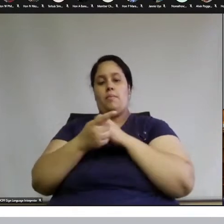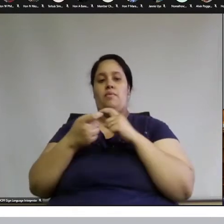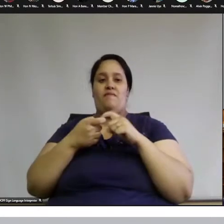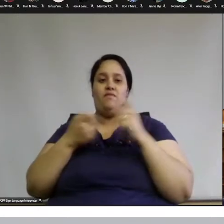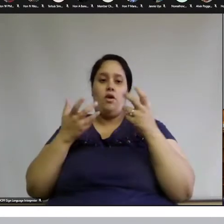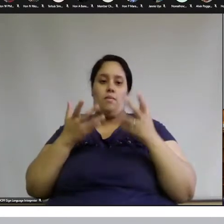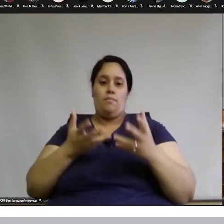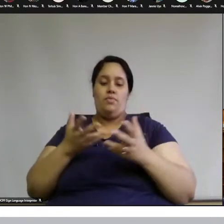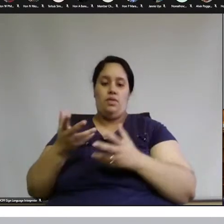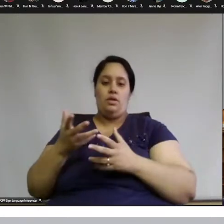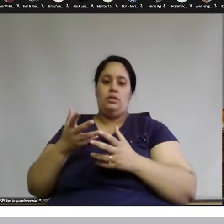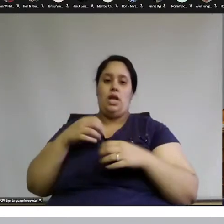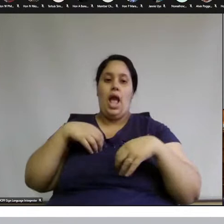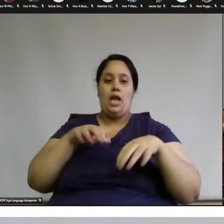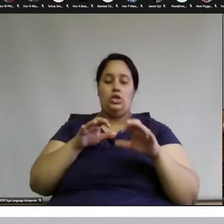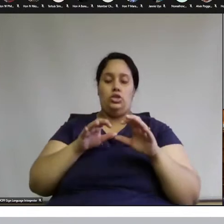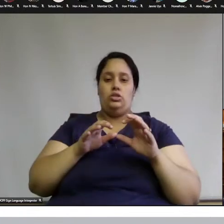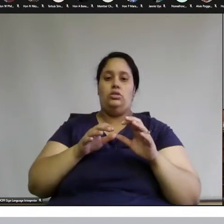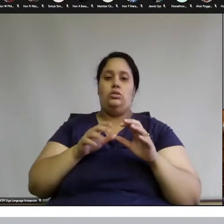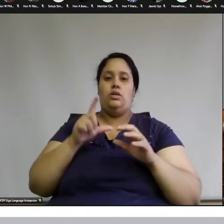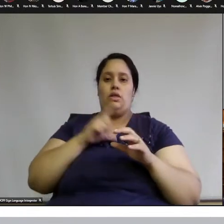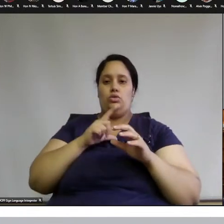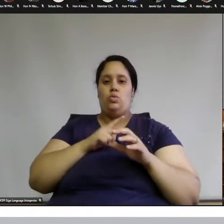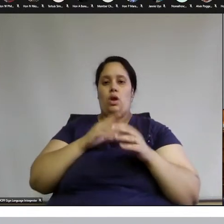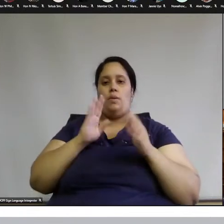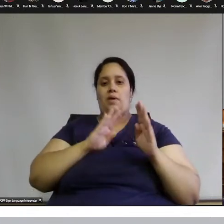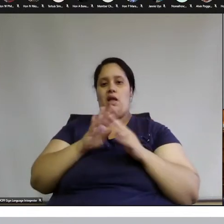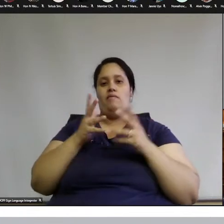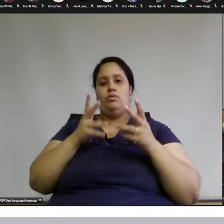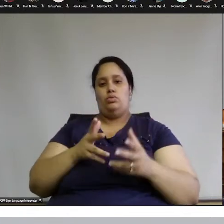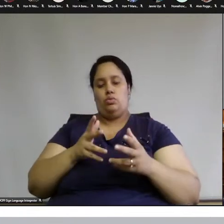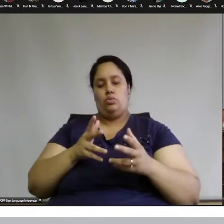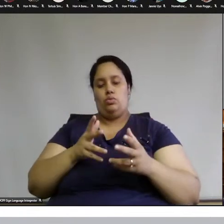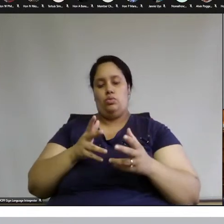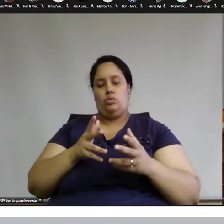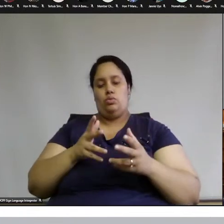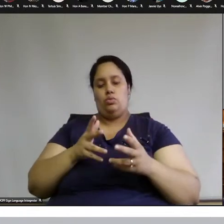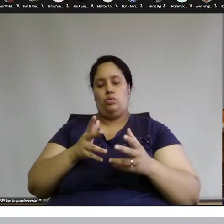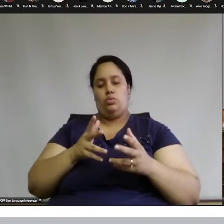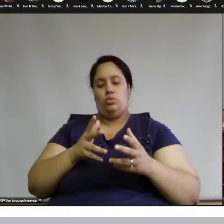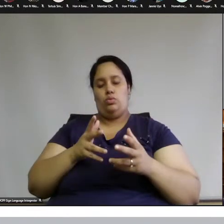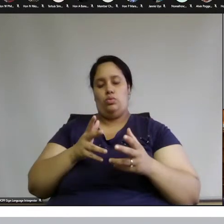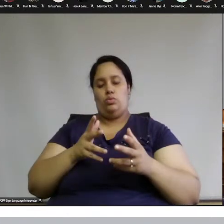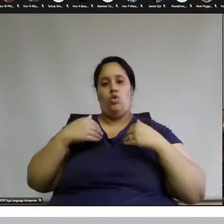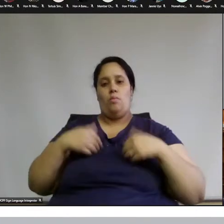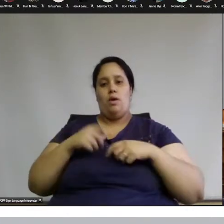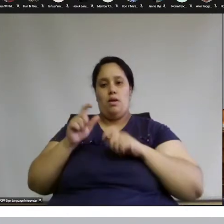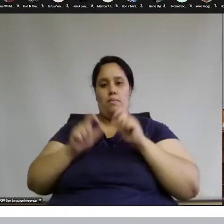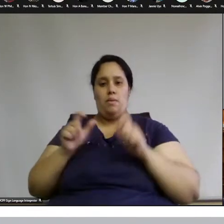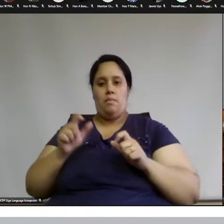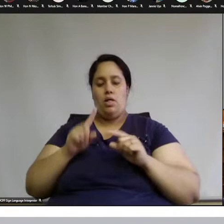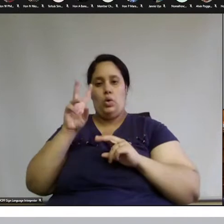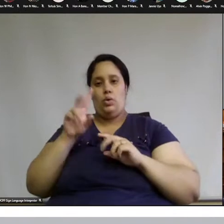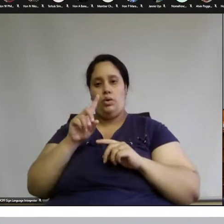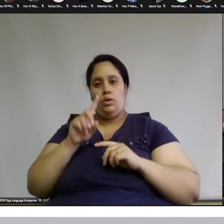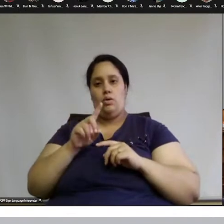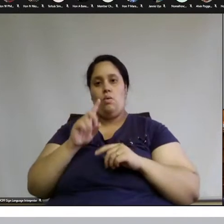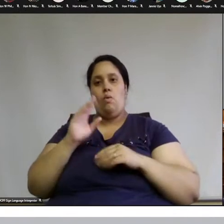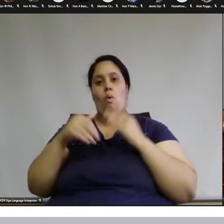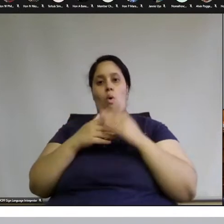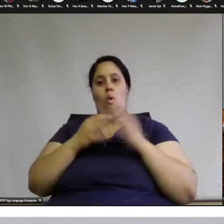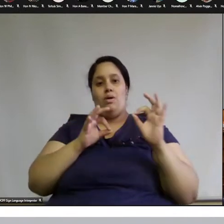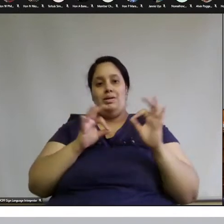the reactions to this environment and the reactions of the human beings in question. All